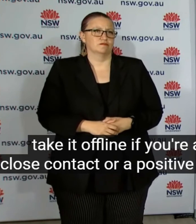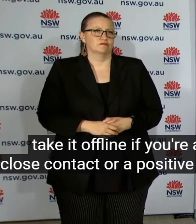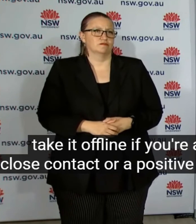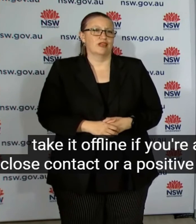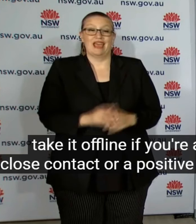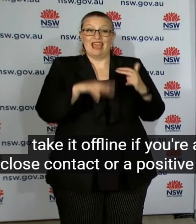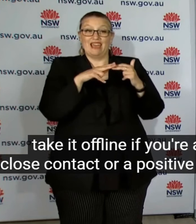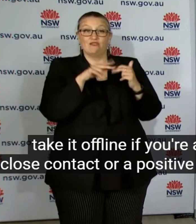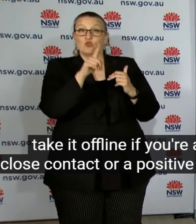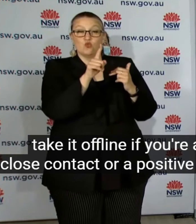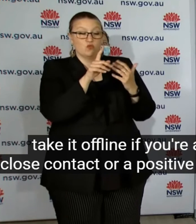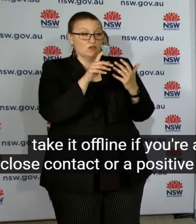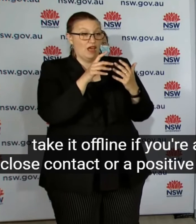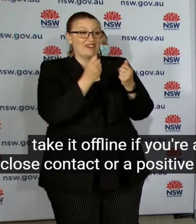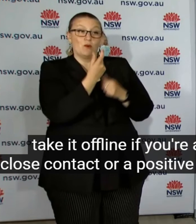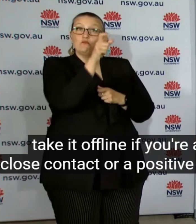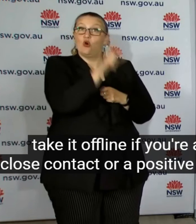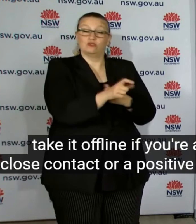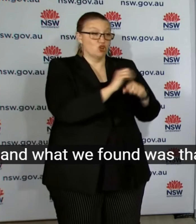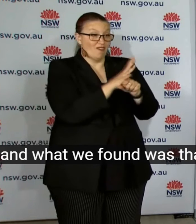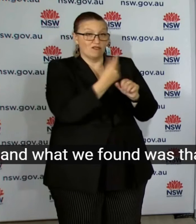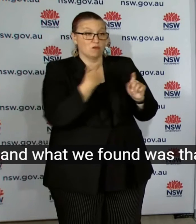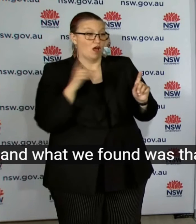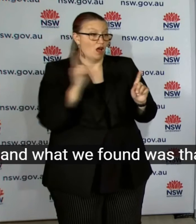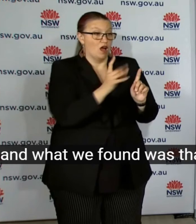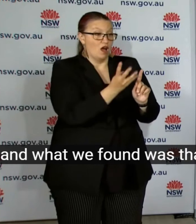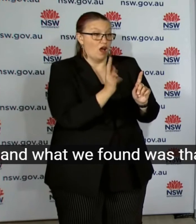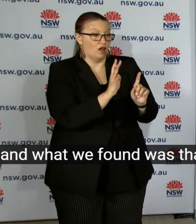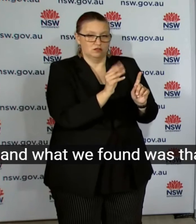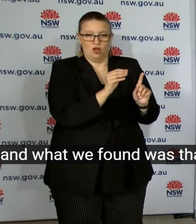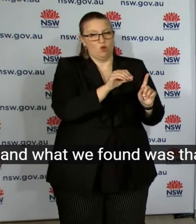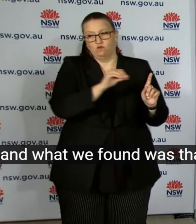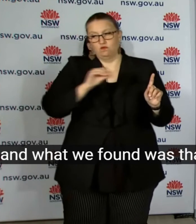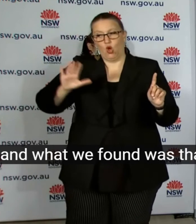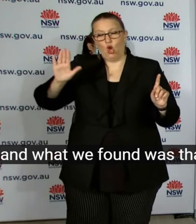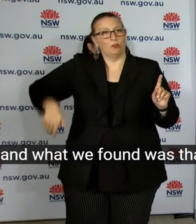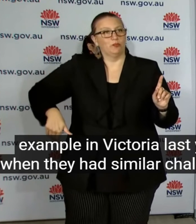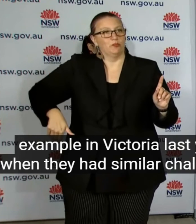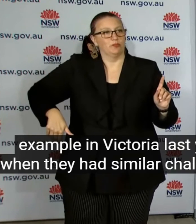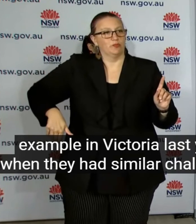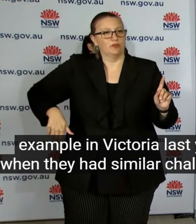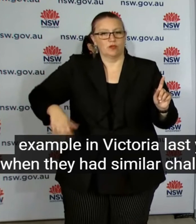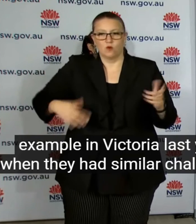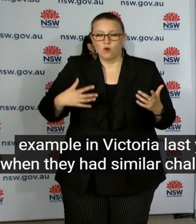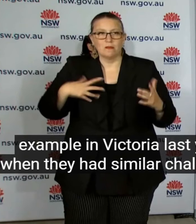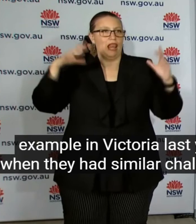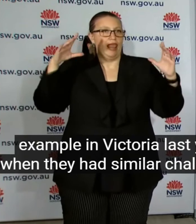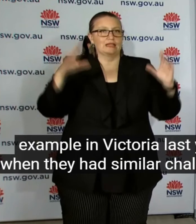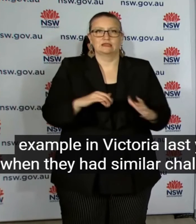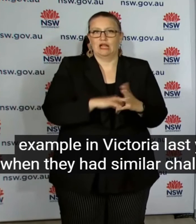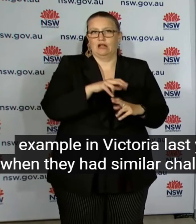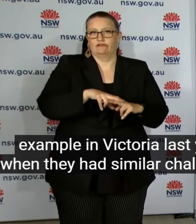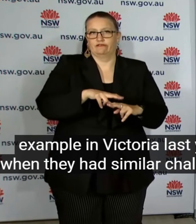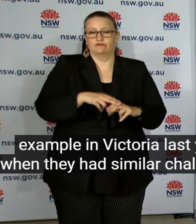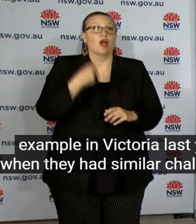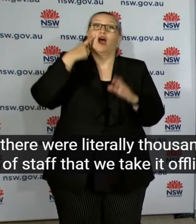that, for example, in Victoria last year, when they had similar challenges, there were literally thousands of staff that had to be taken offline. So